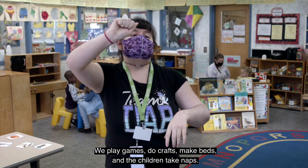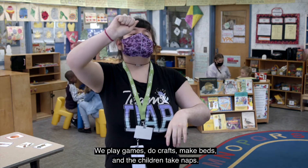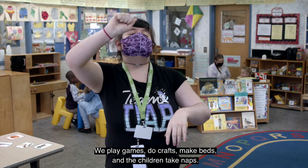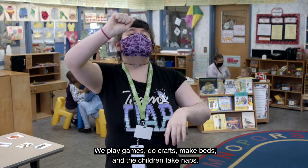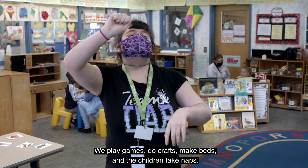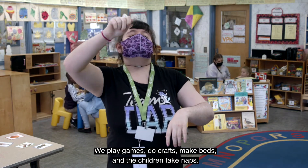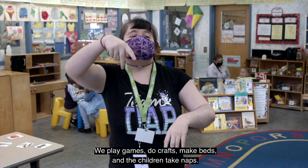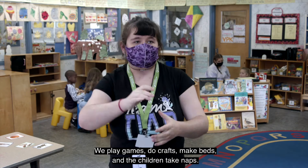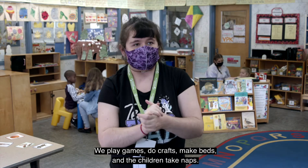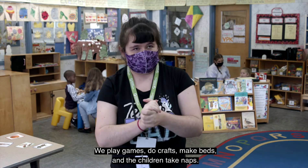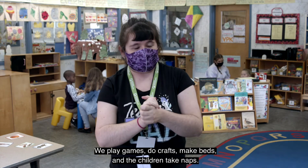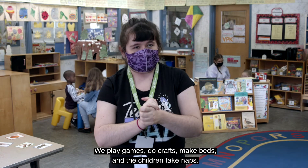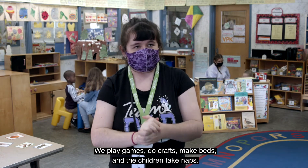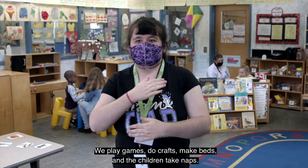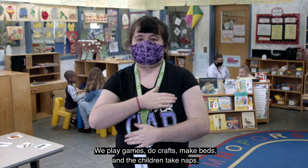and the children take naps.